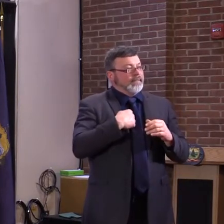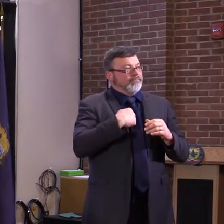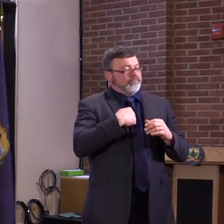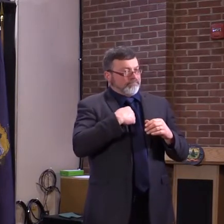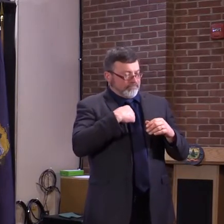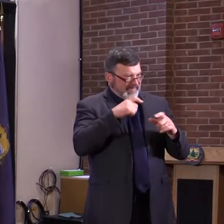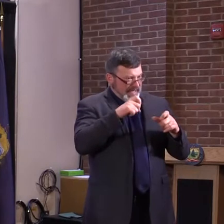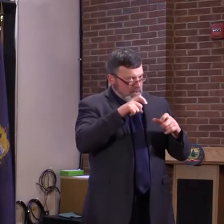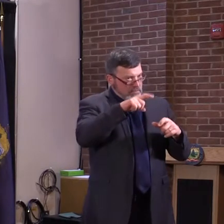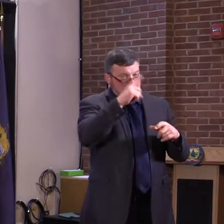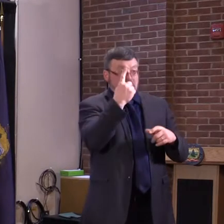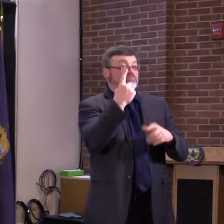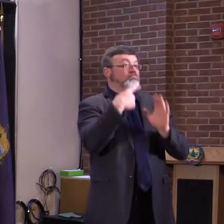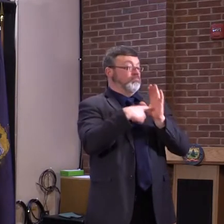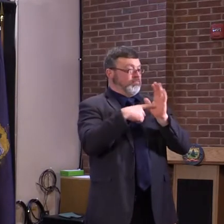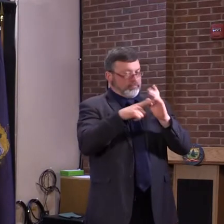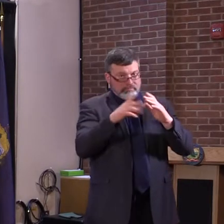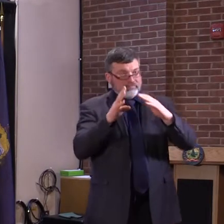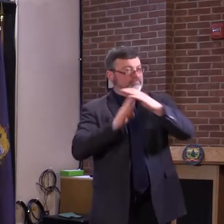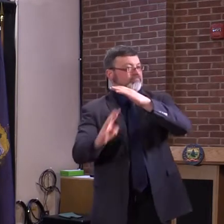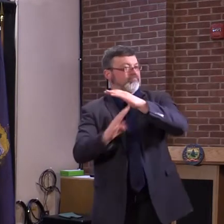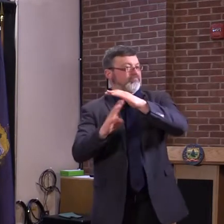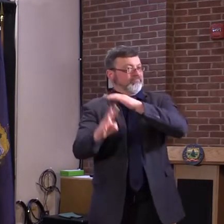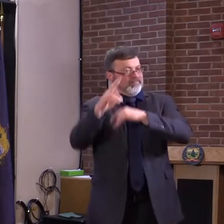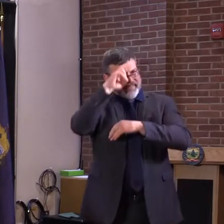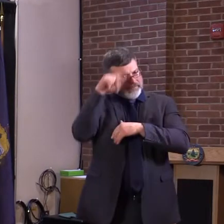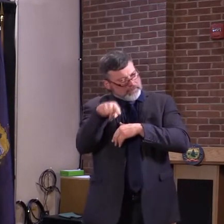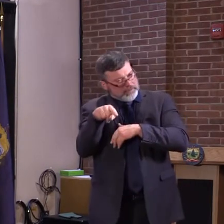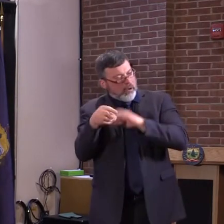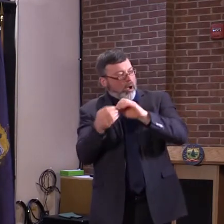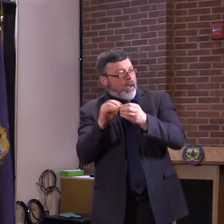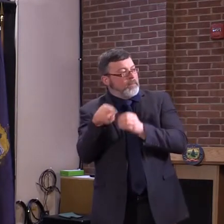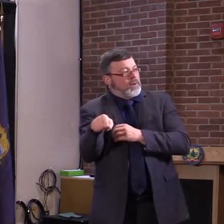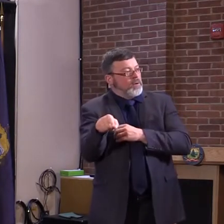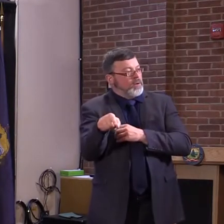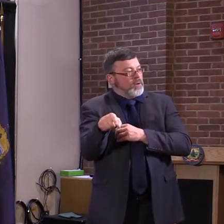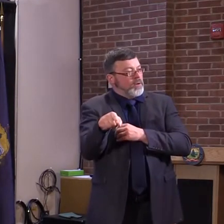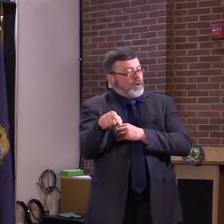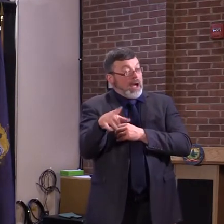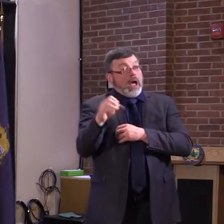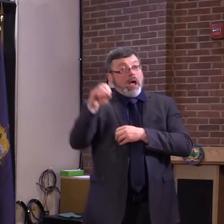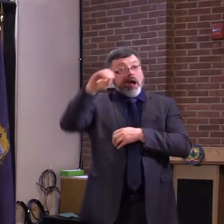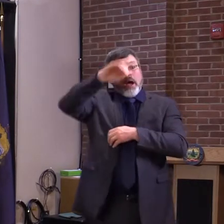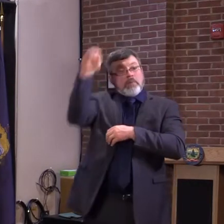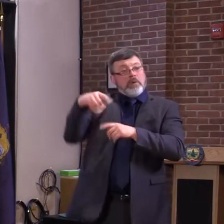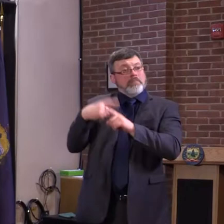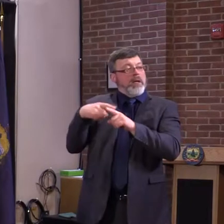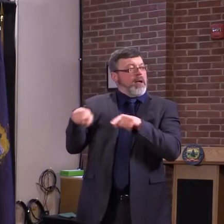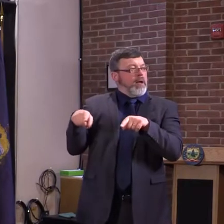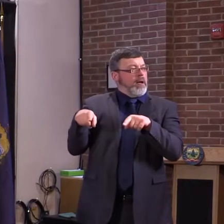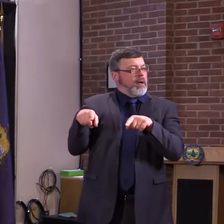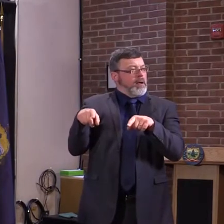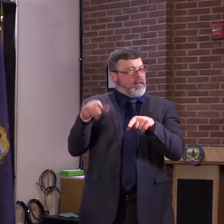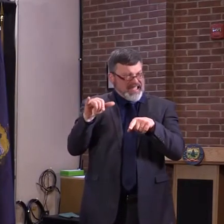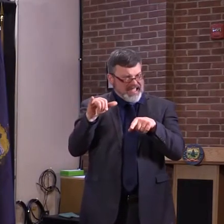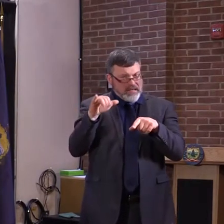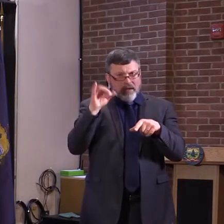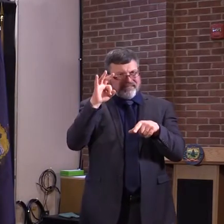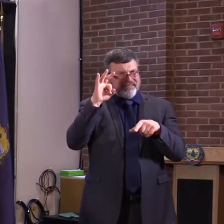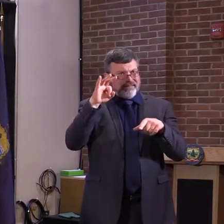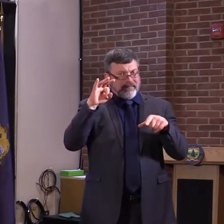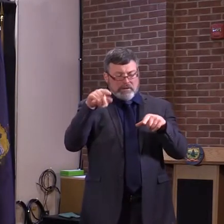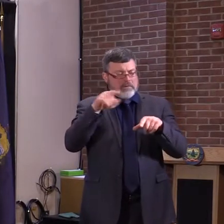reliance on metrics like daily case counts and percent positivity will no longer have much value.